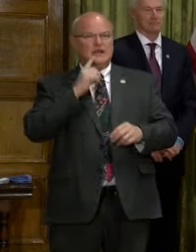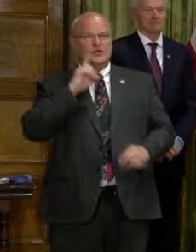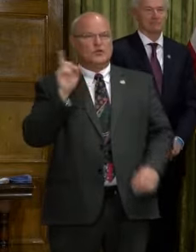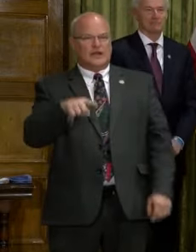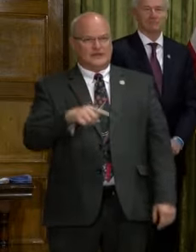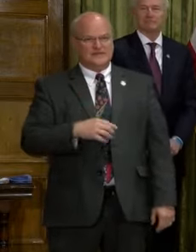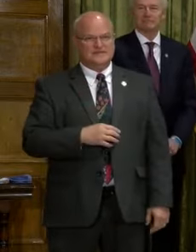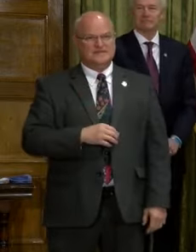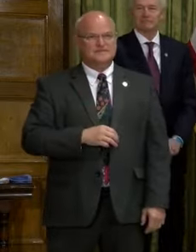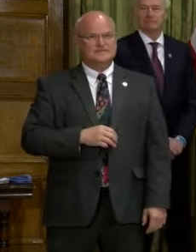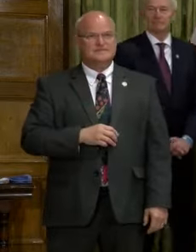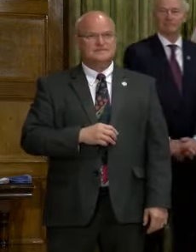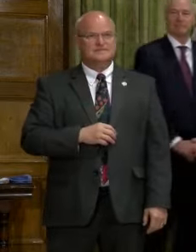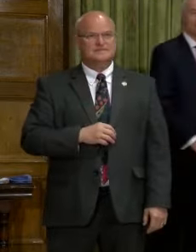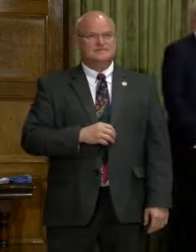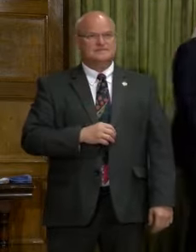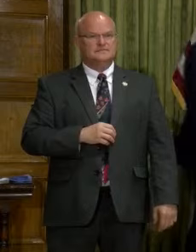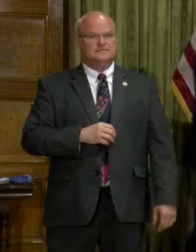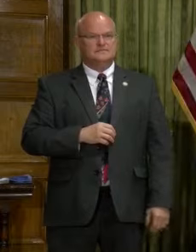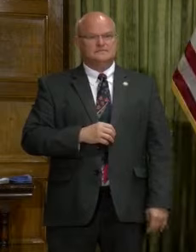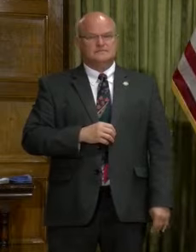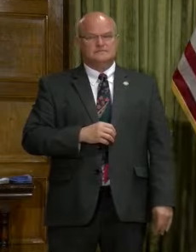directive.